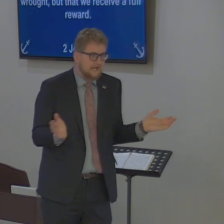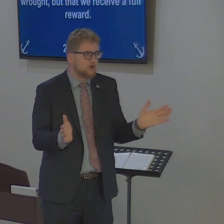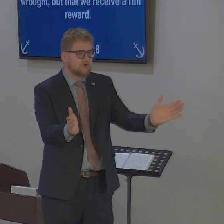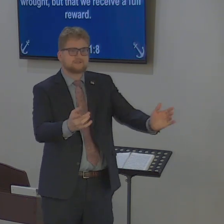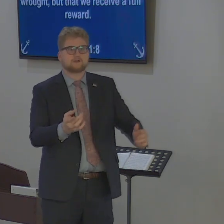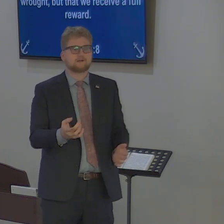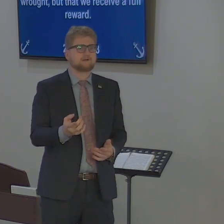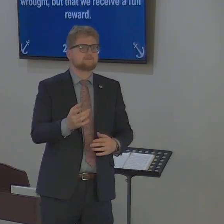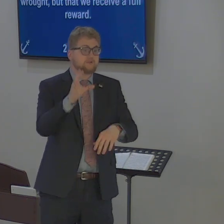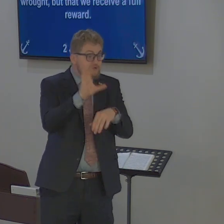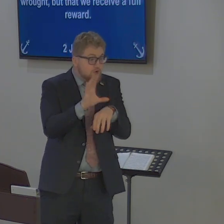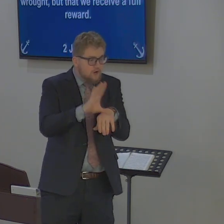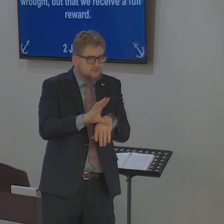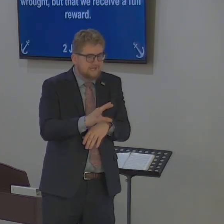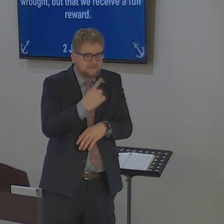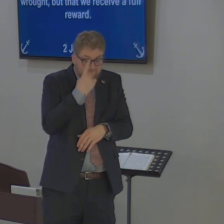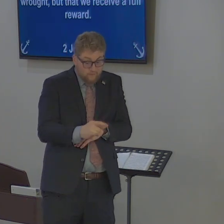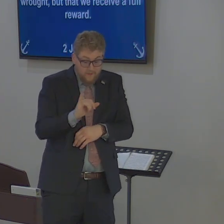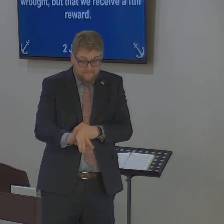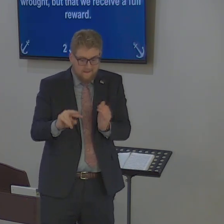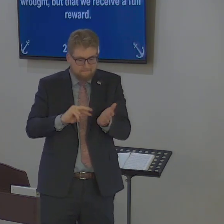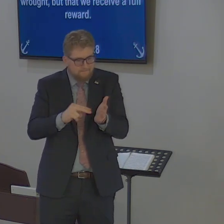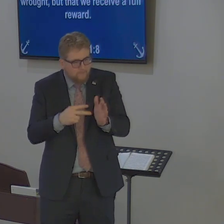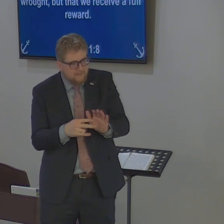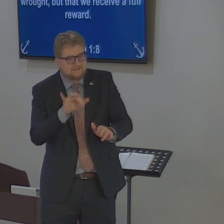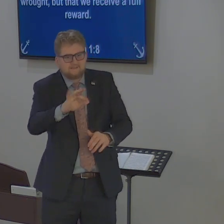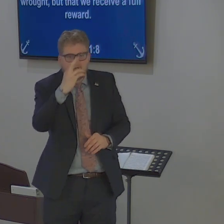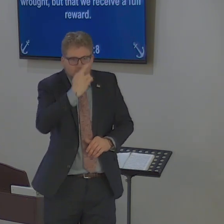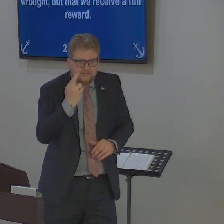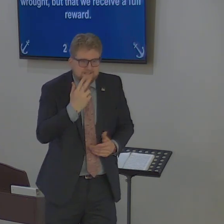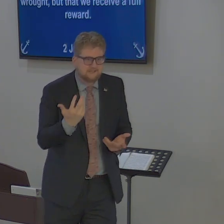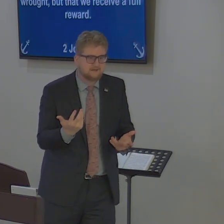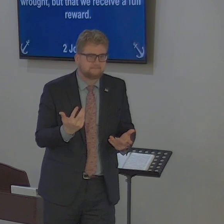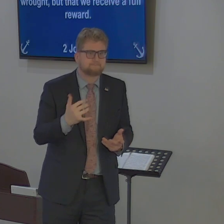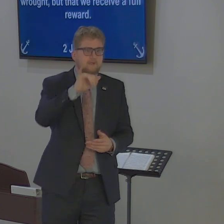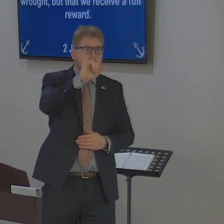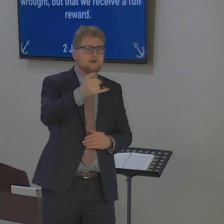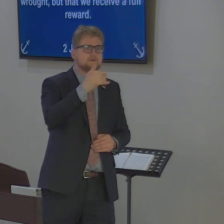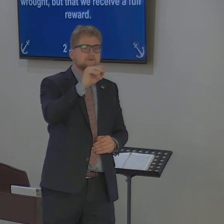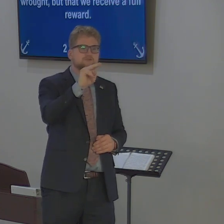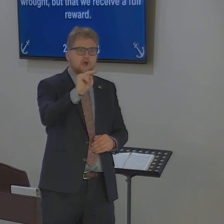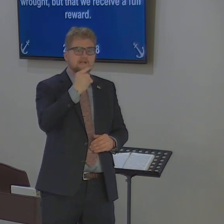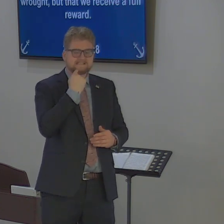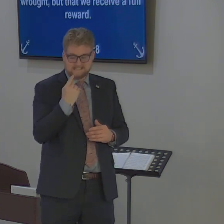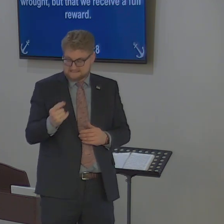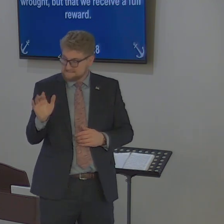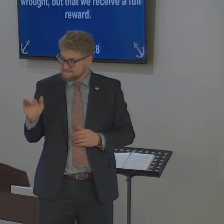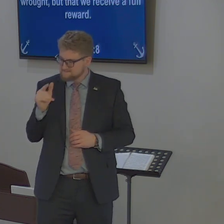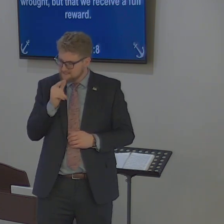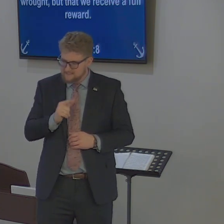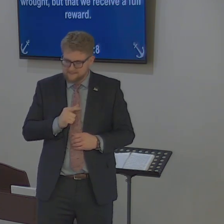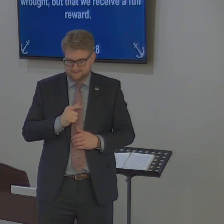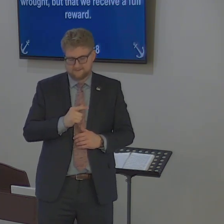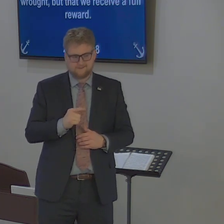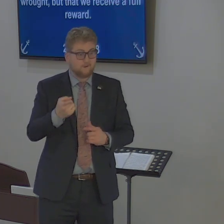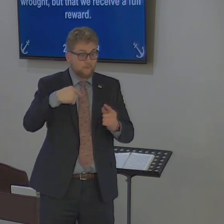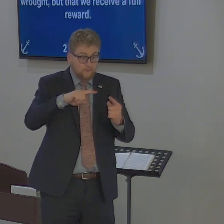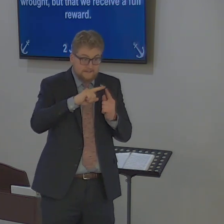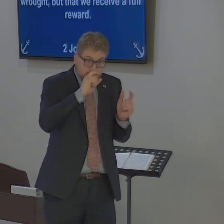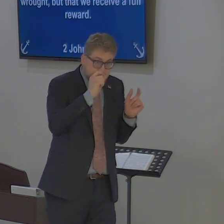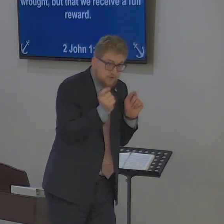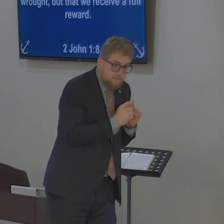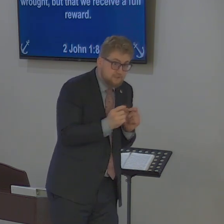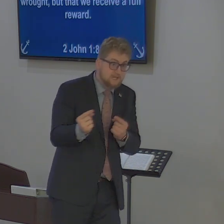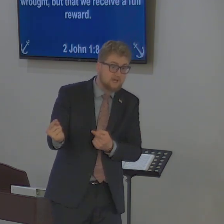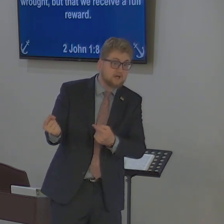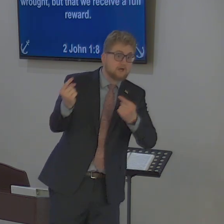God gave us the church for that purpose and that reason. And John tells this lady in this letter, when the deceivers come, look